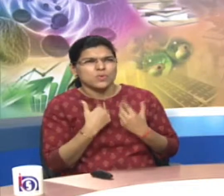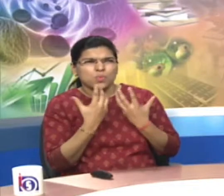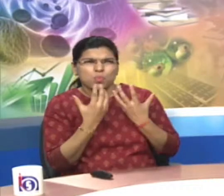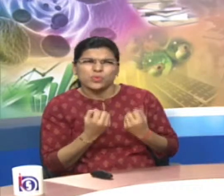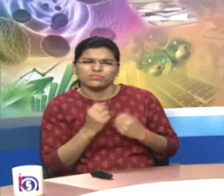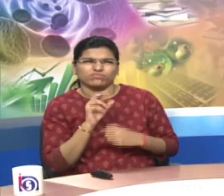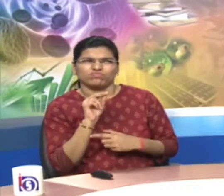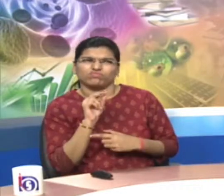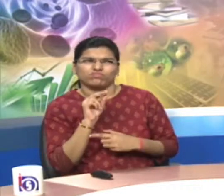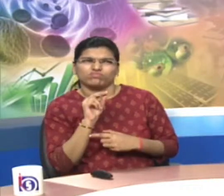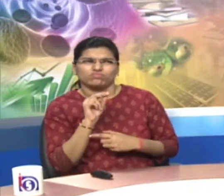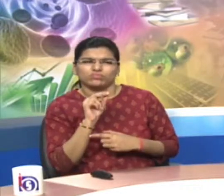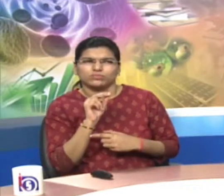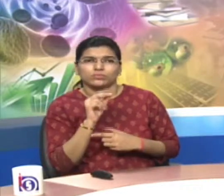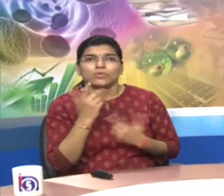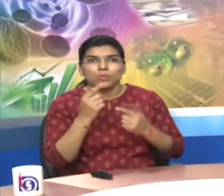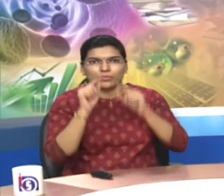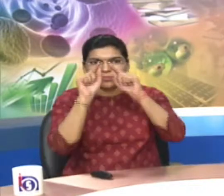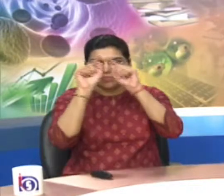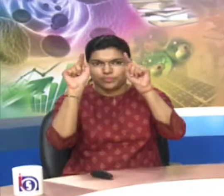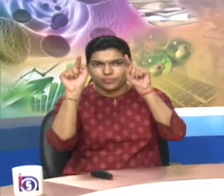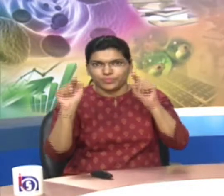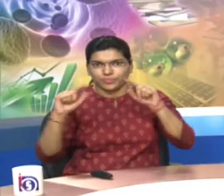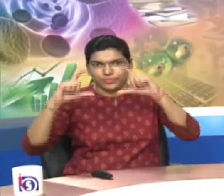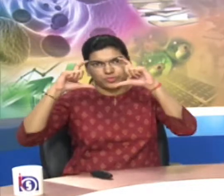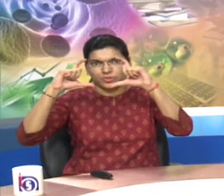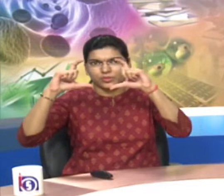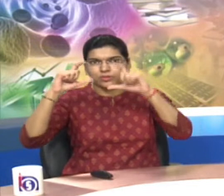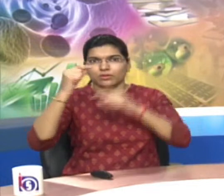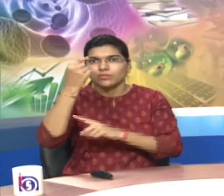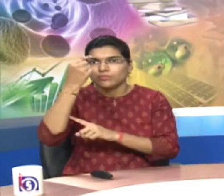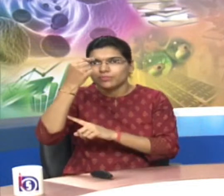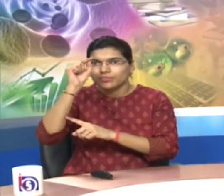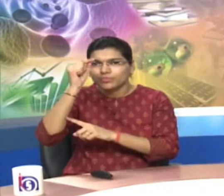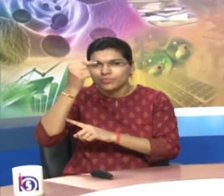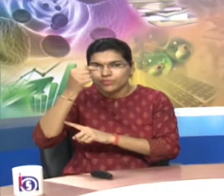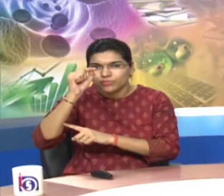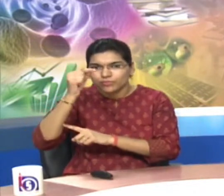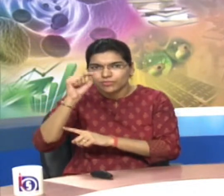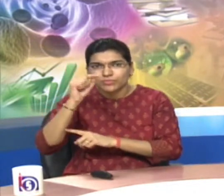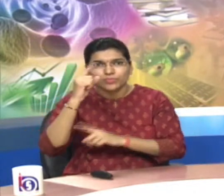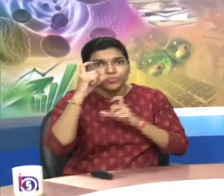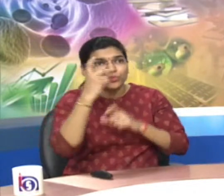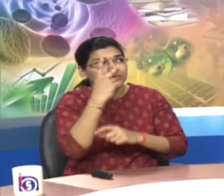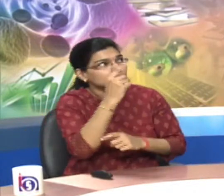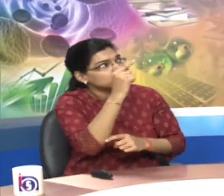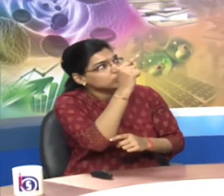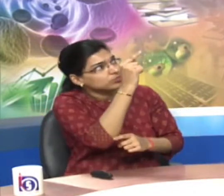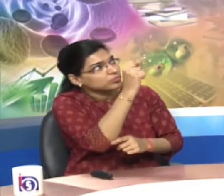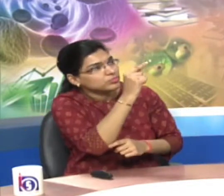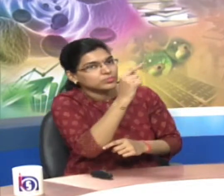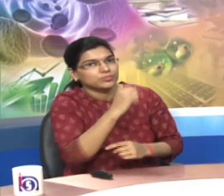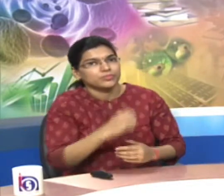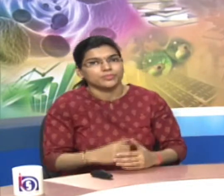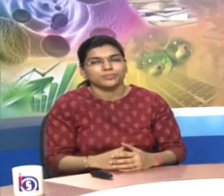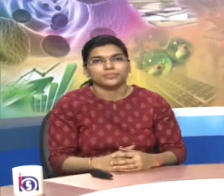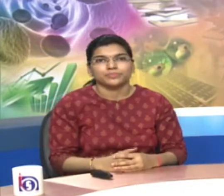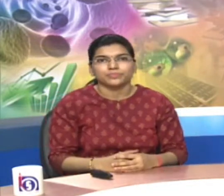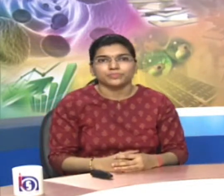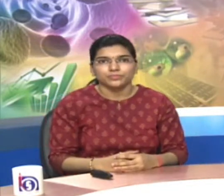color, but further we are not liking it properly. We want to make some changes.